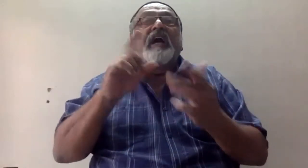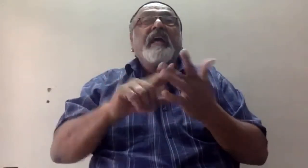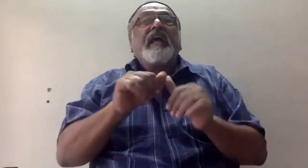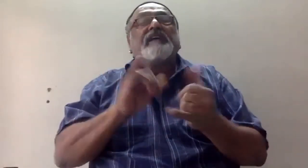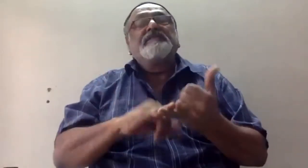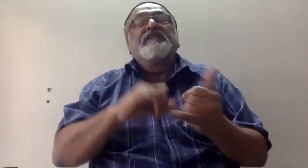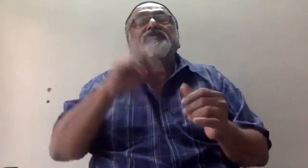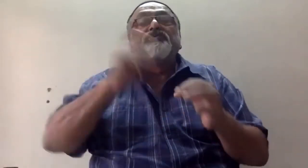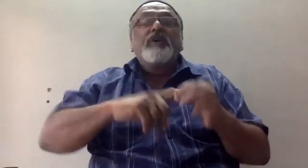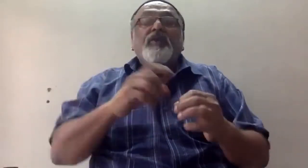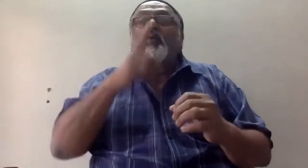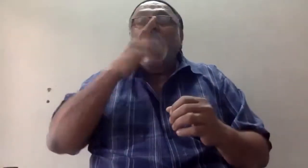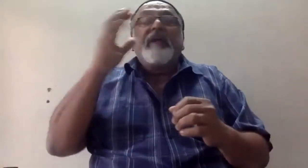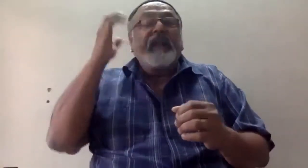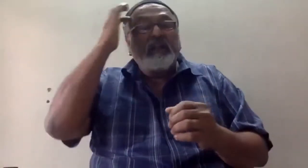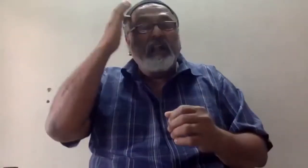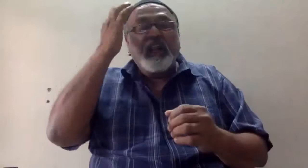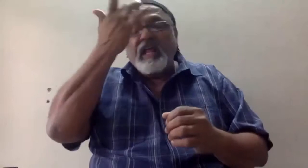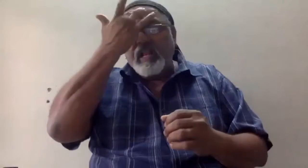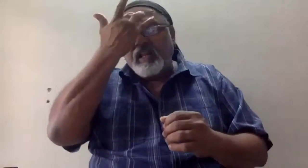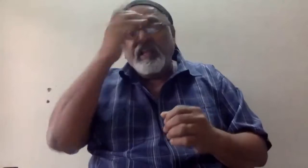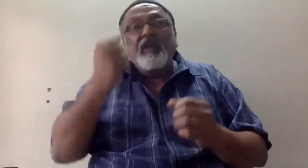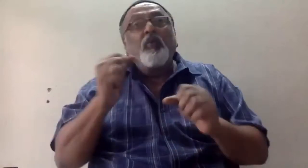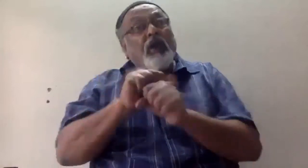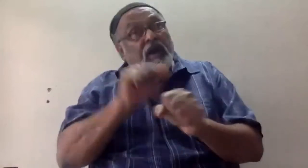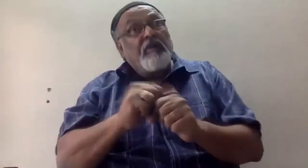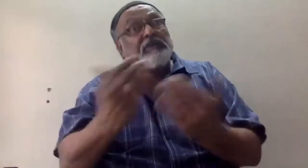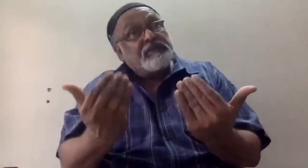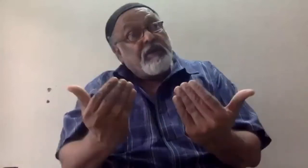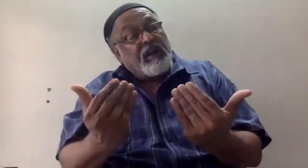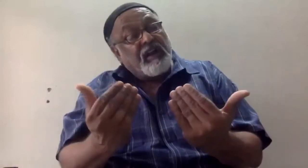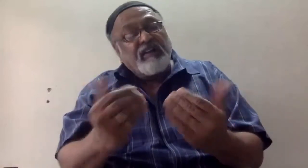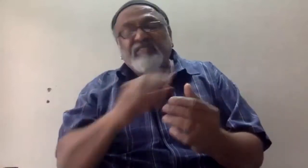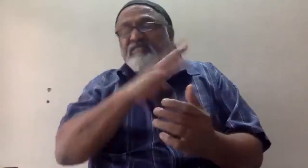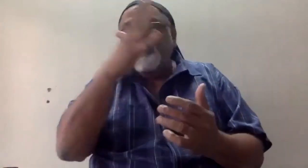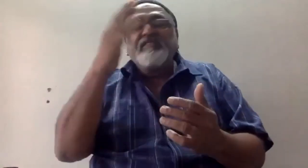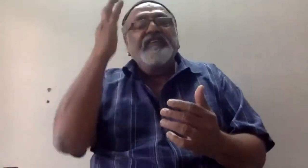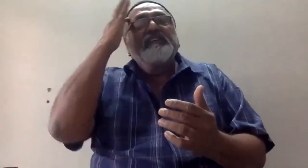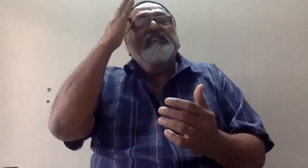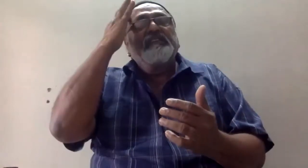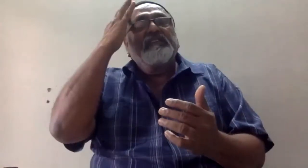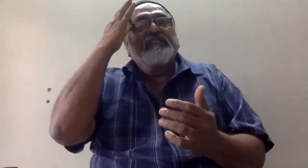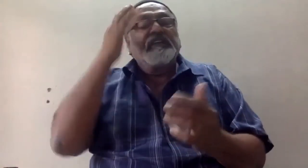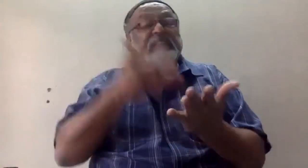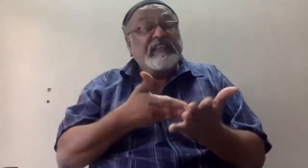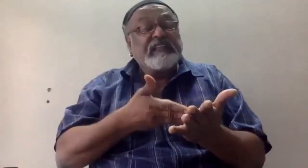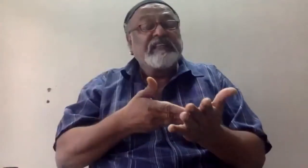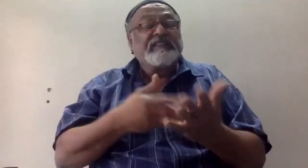work as a civil servant. So these treatment, these stereotypes, the